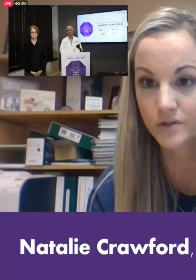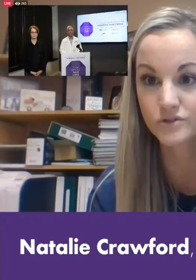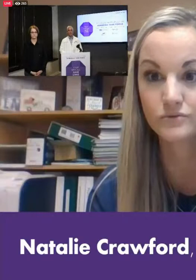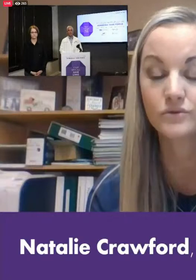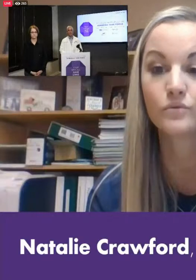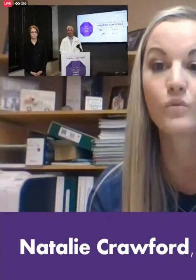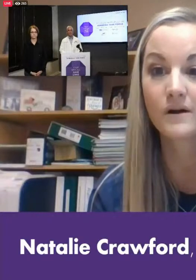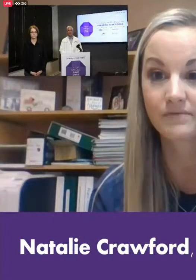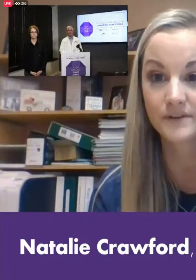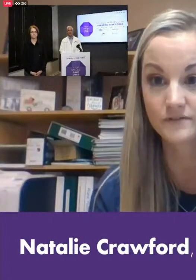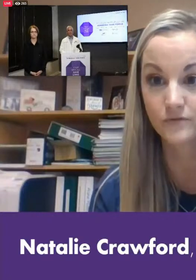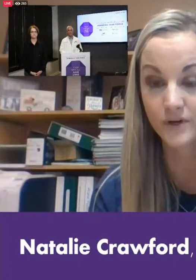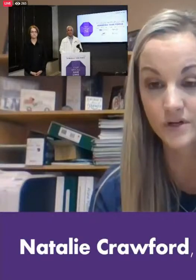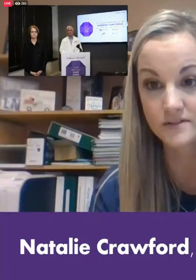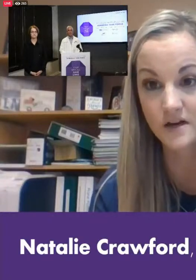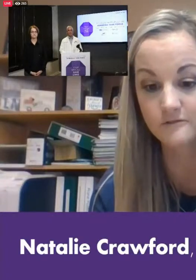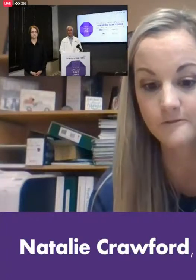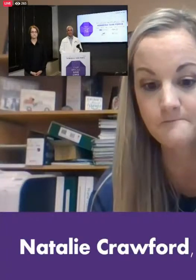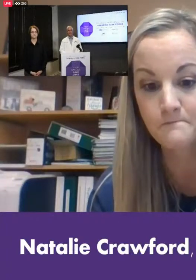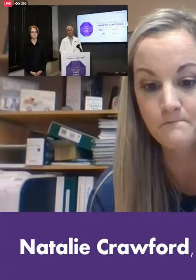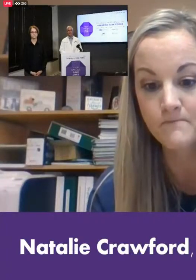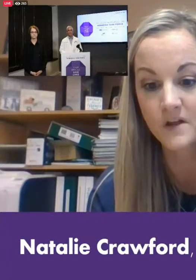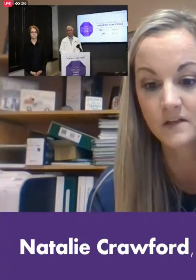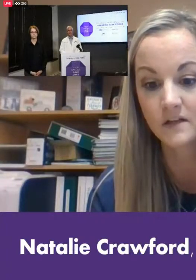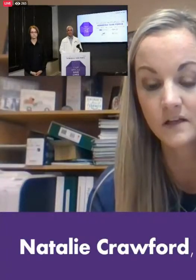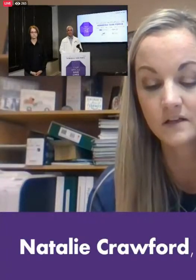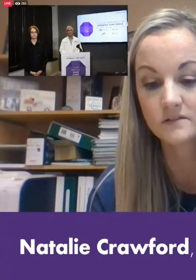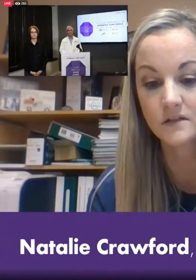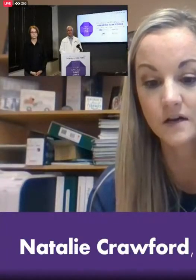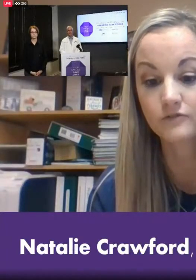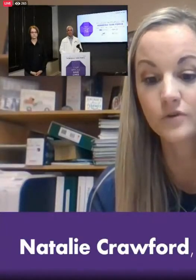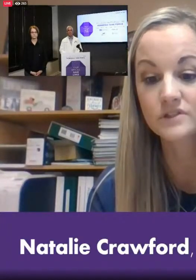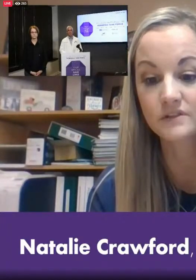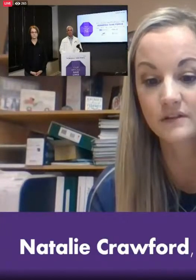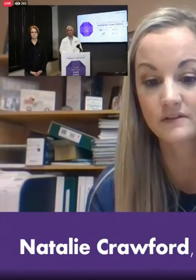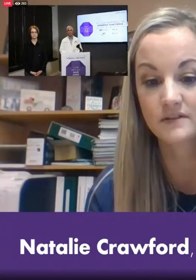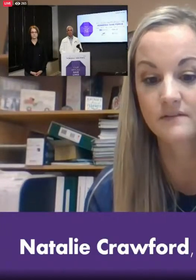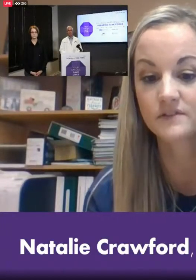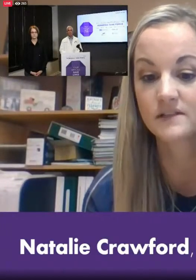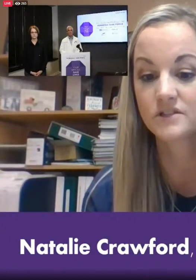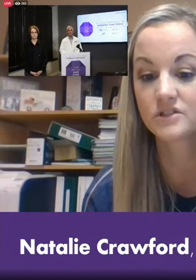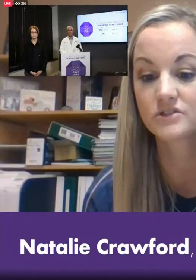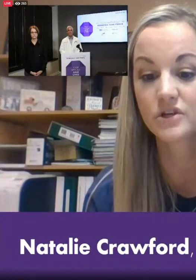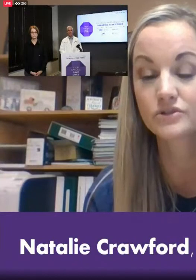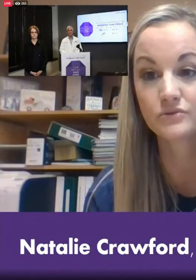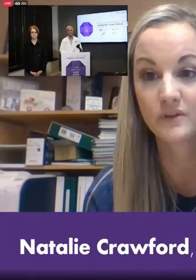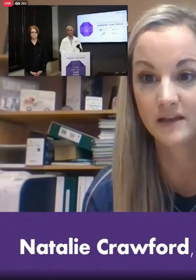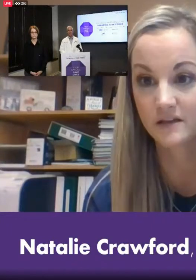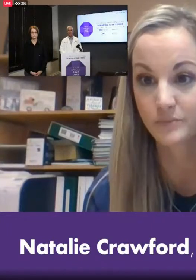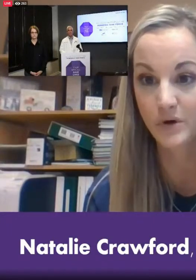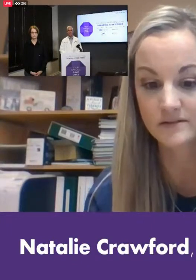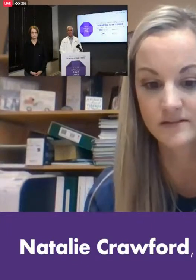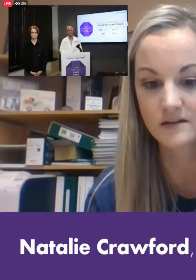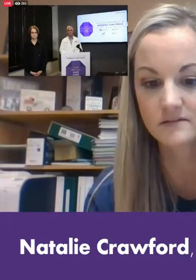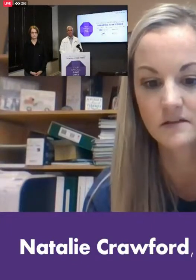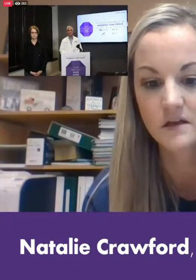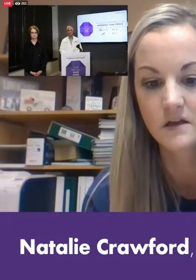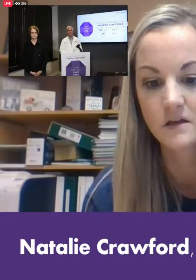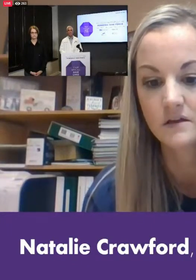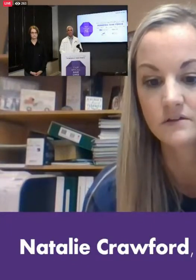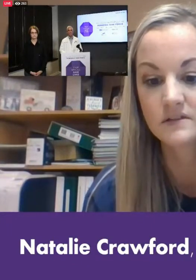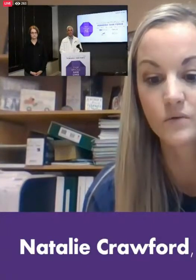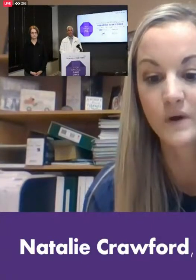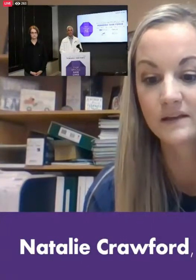life support? Do you want this for yourself? And unfortunately, these conversations start too late in the